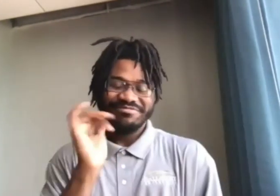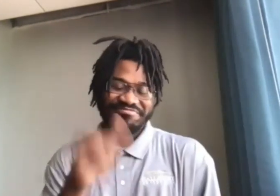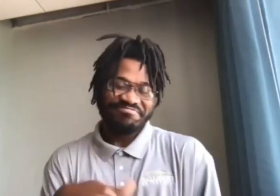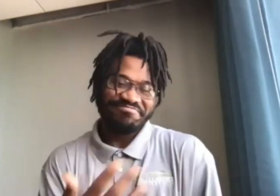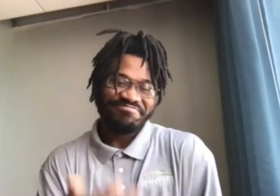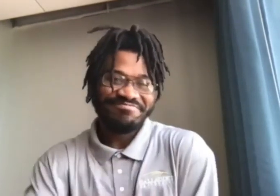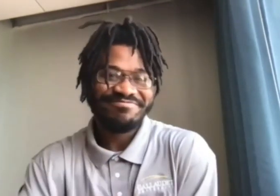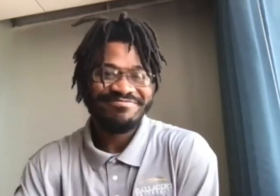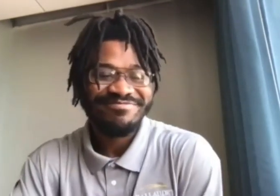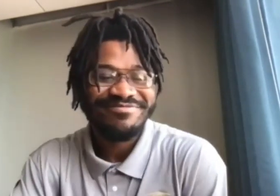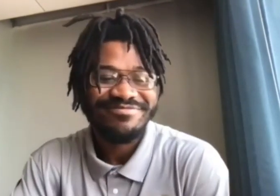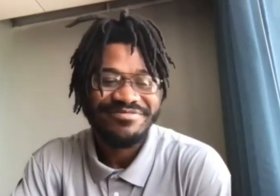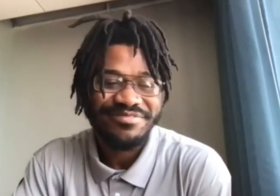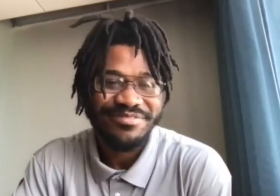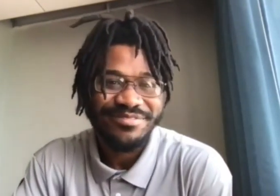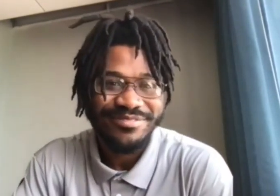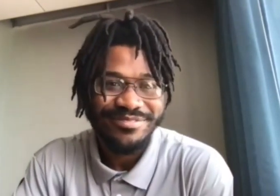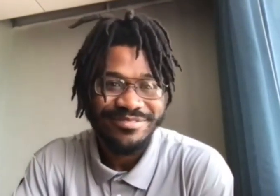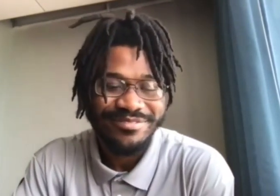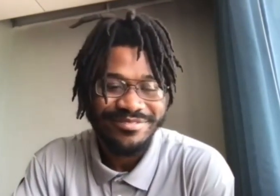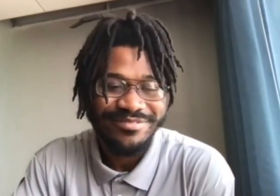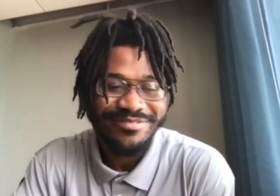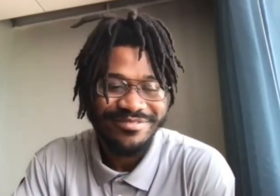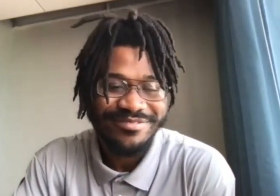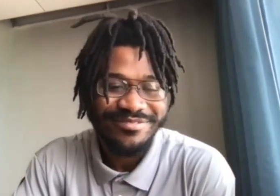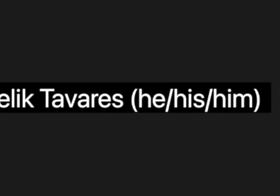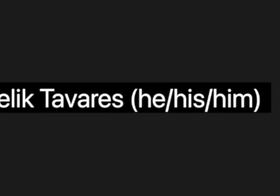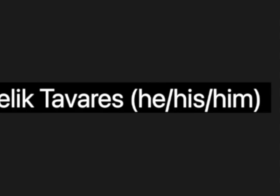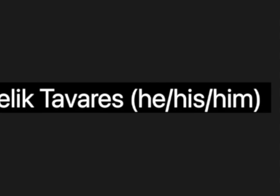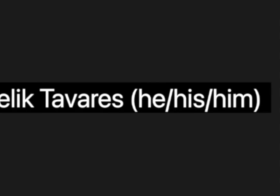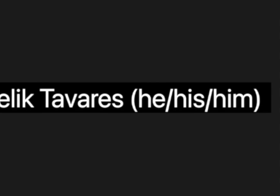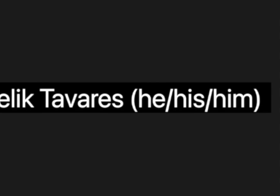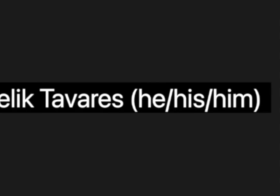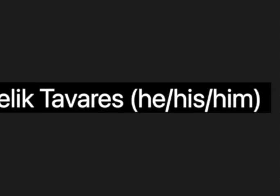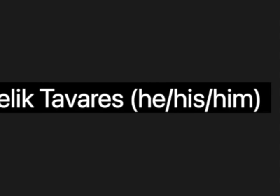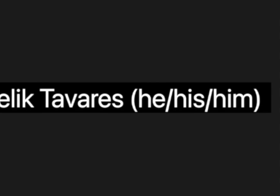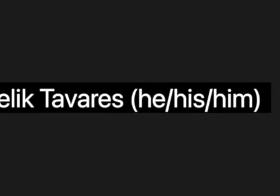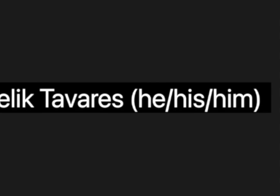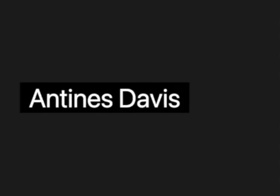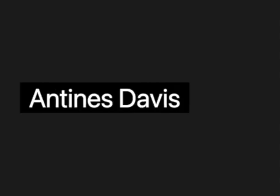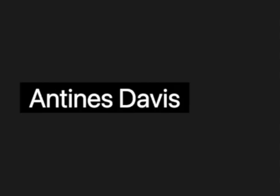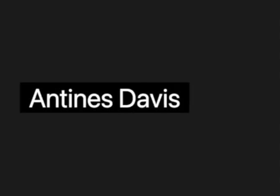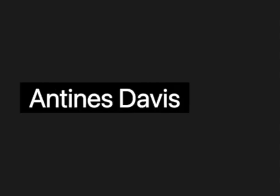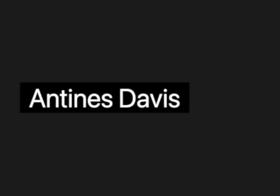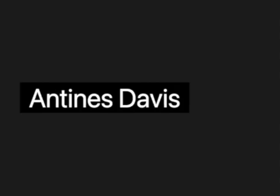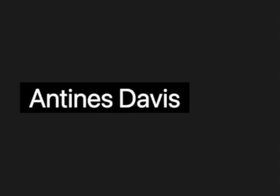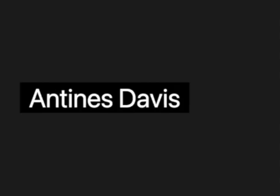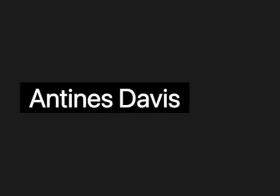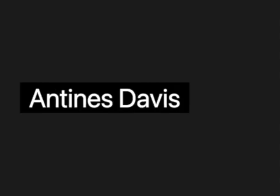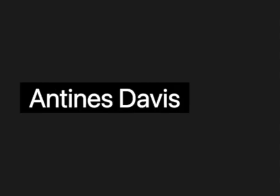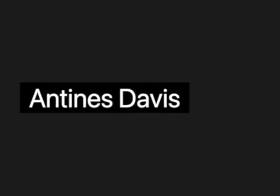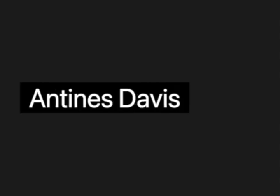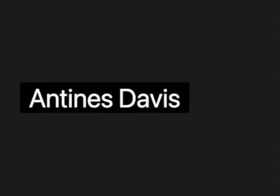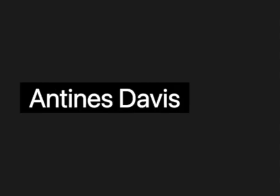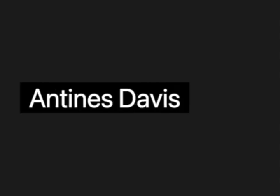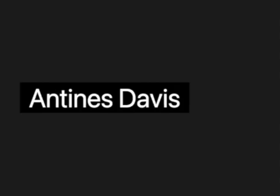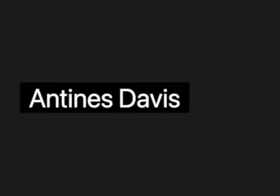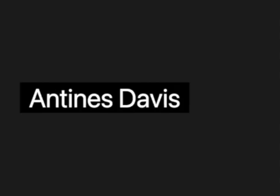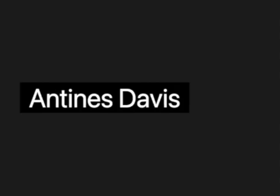person is inspired, thinking about those role models that are available for them to look up to is something that can help them.